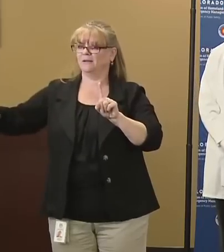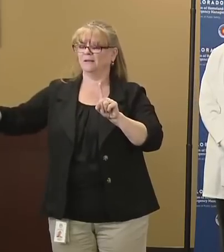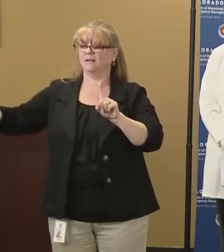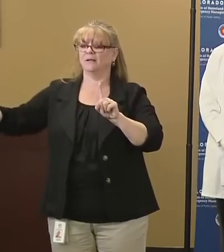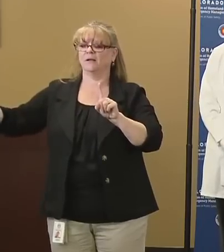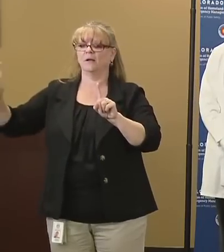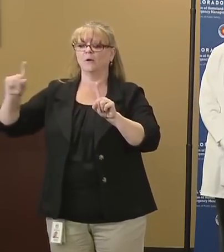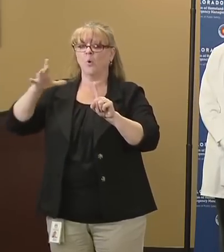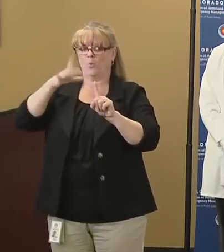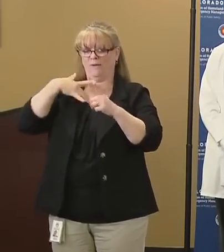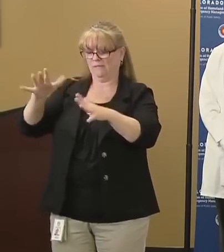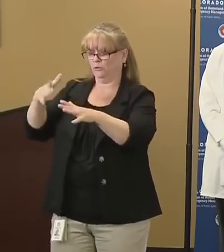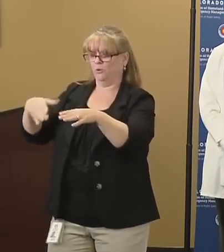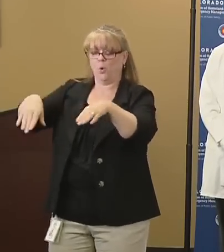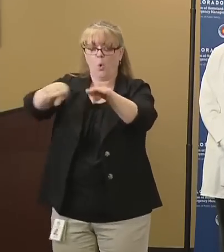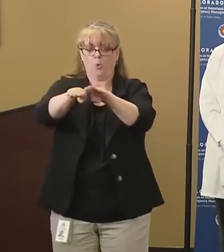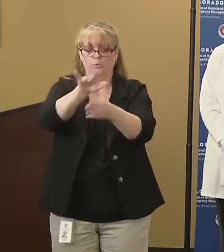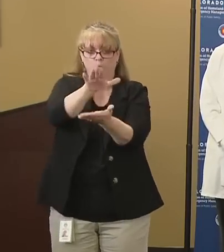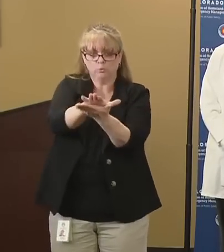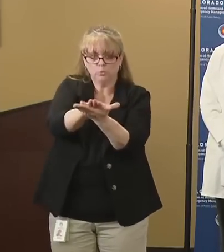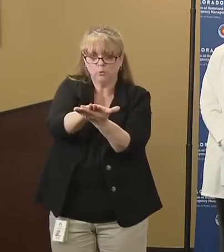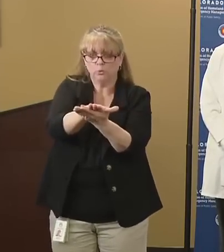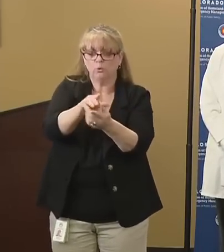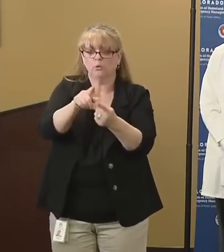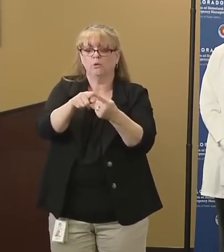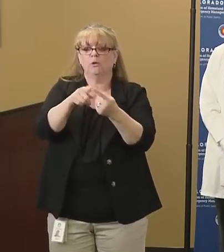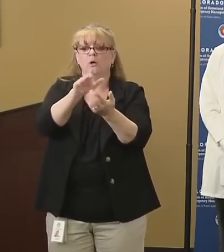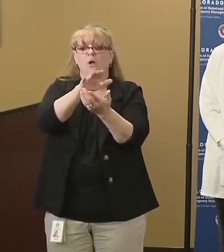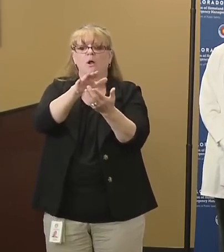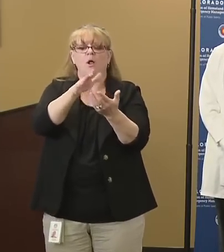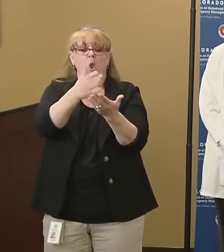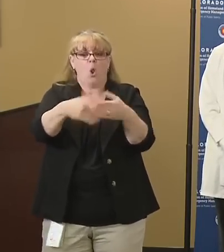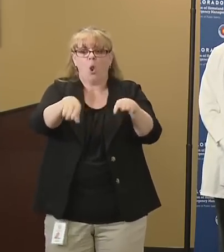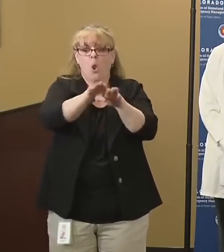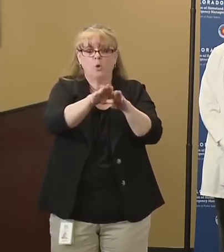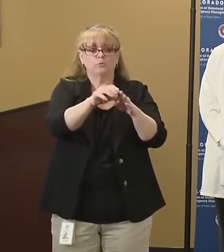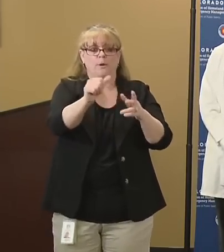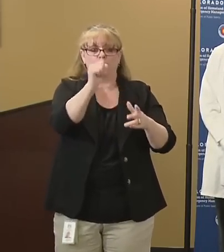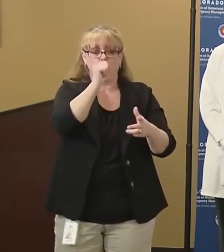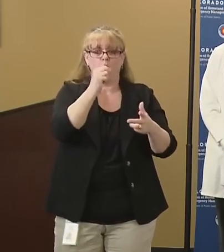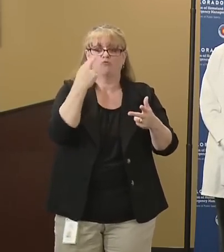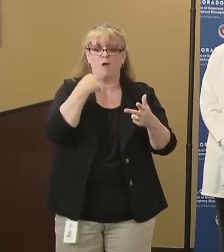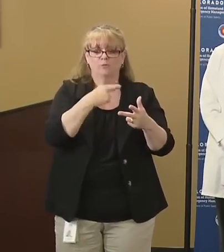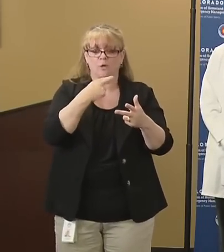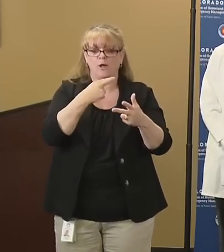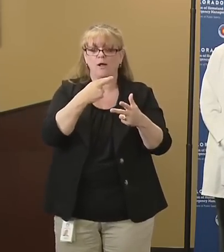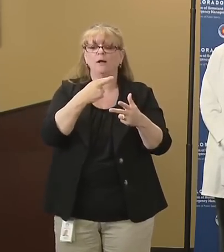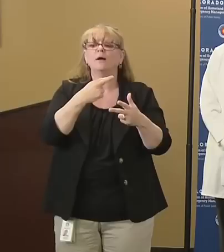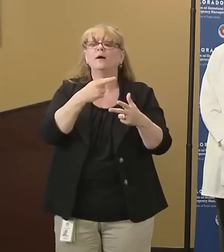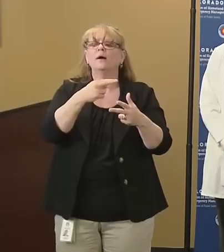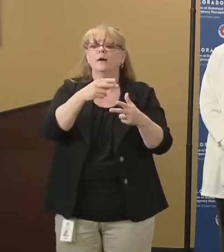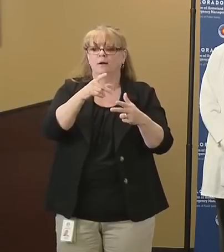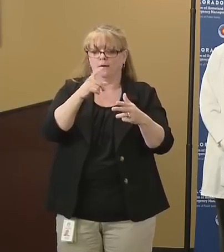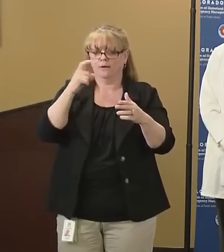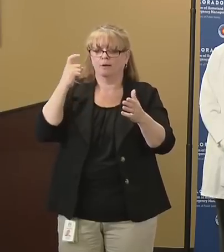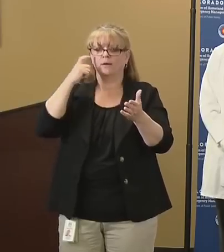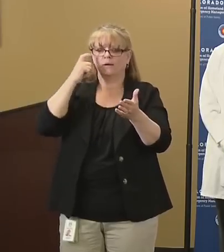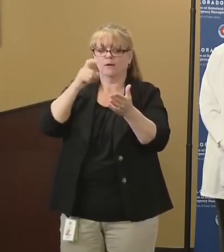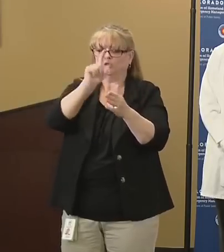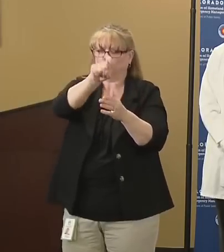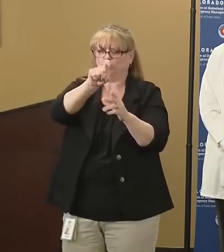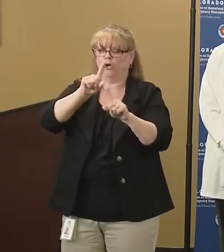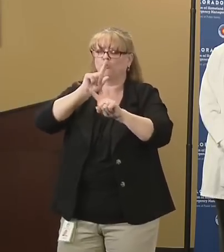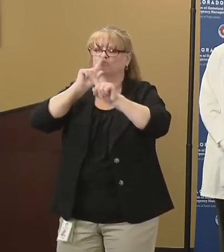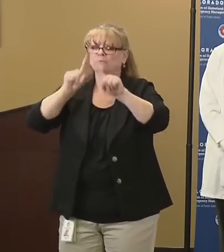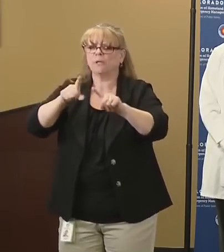schools and the closure of the bars and restaurants is just going to be showing up in the data yesterday, today, tomorrow. That's